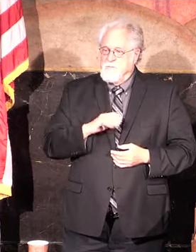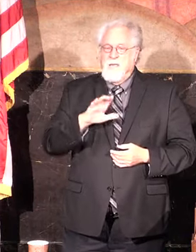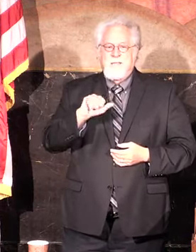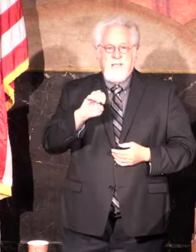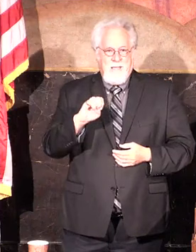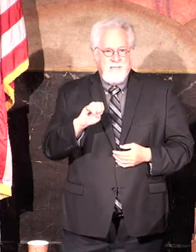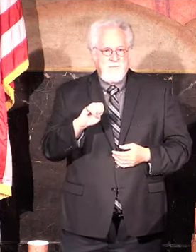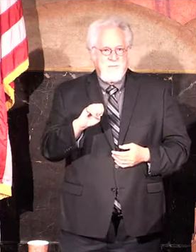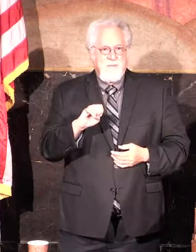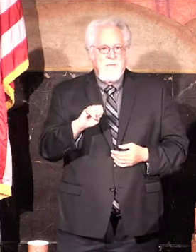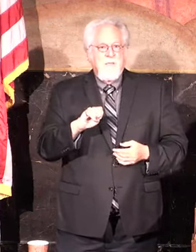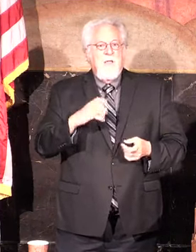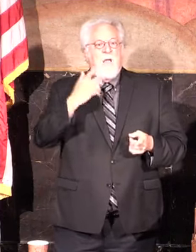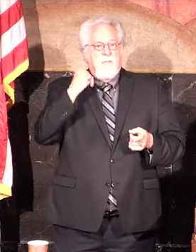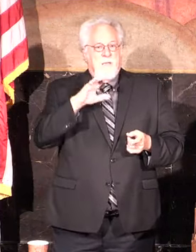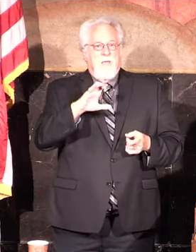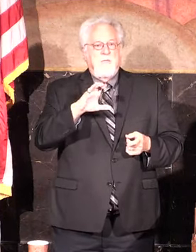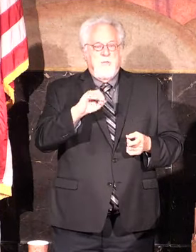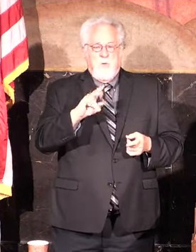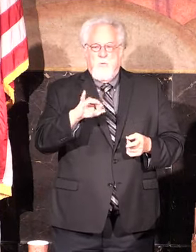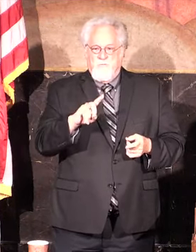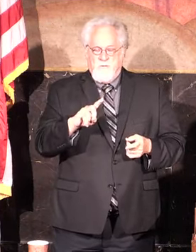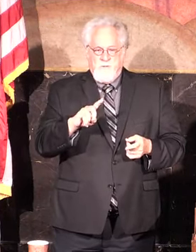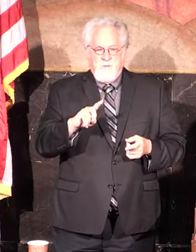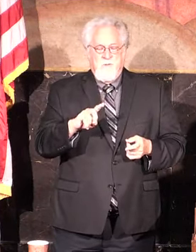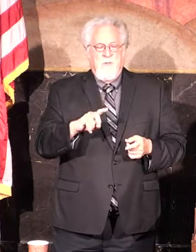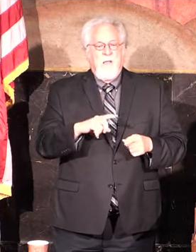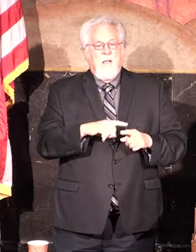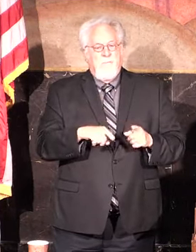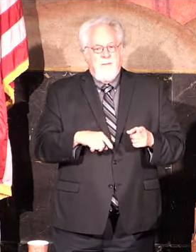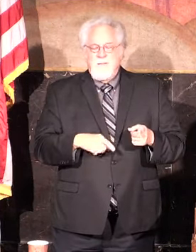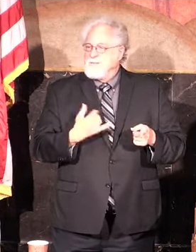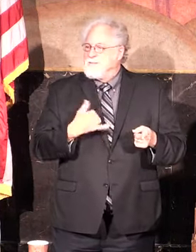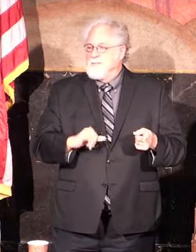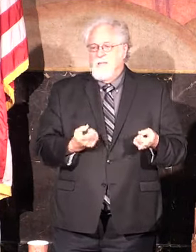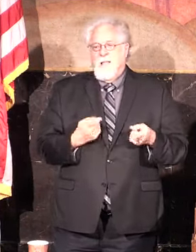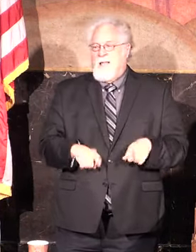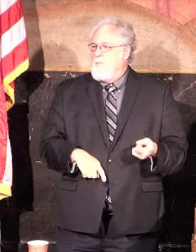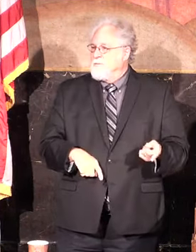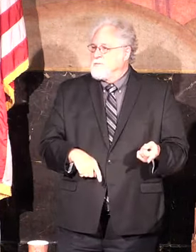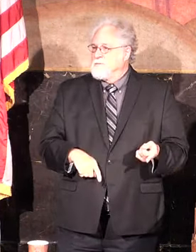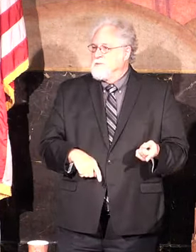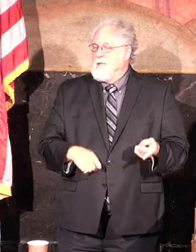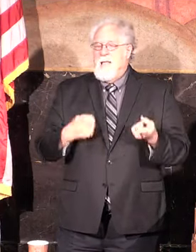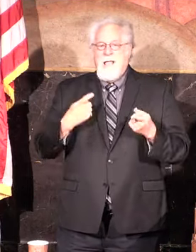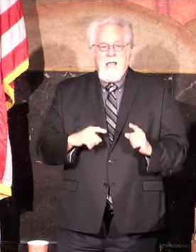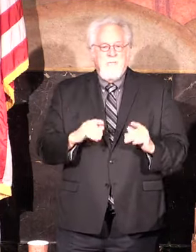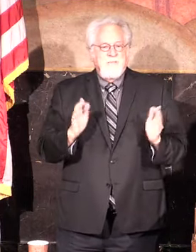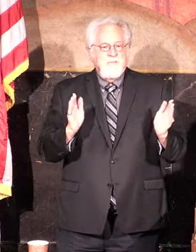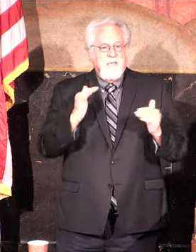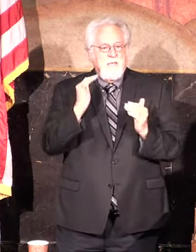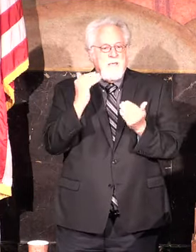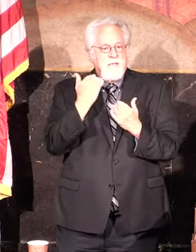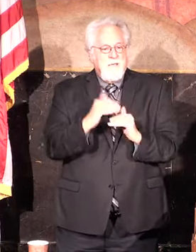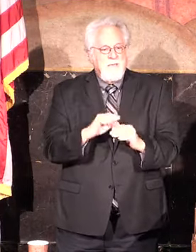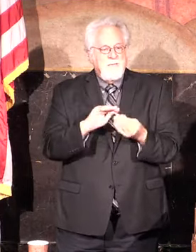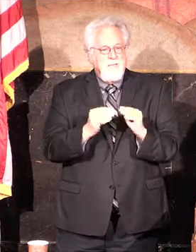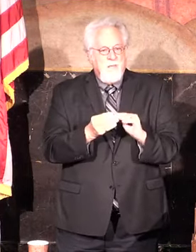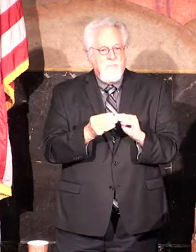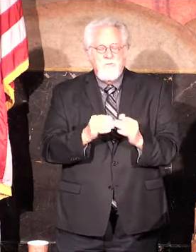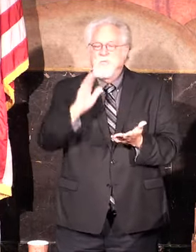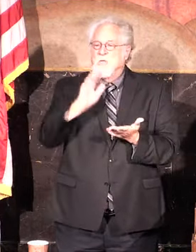illness because of COVID-19, but it still happens. It happens in smaller numbers and in a